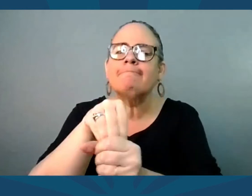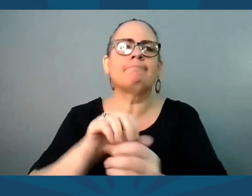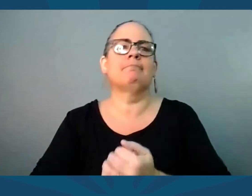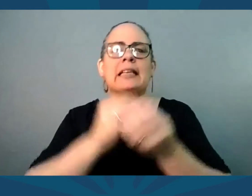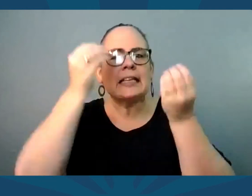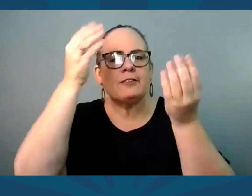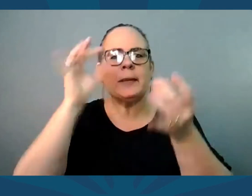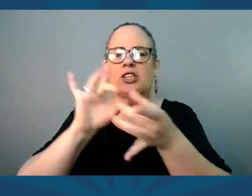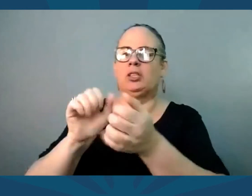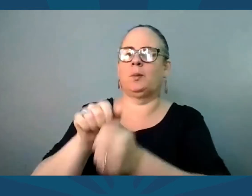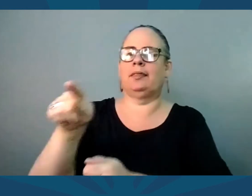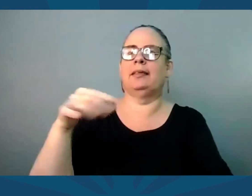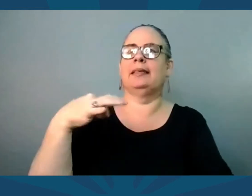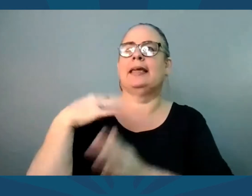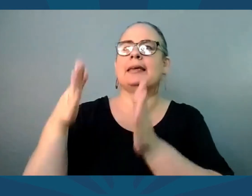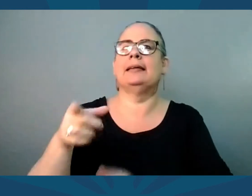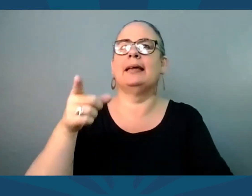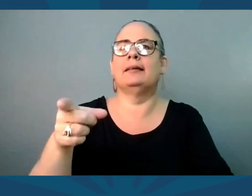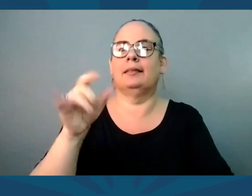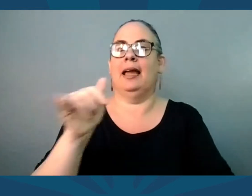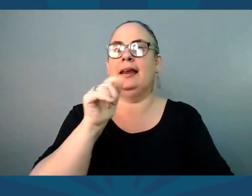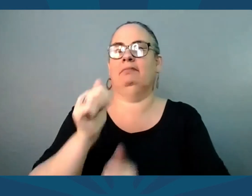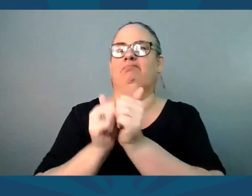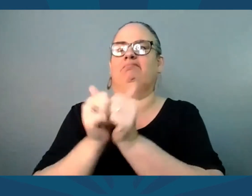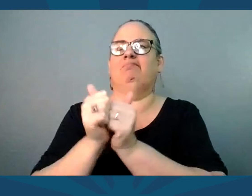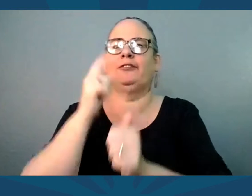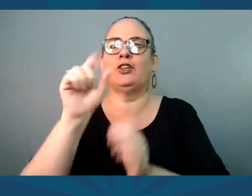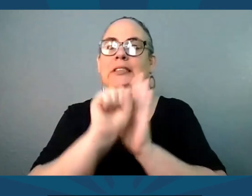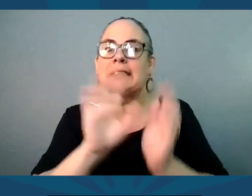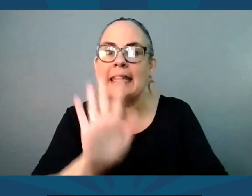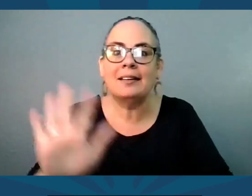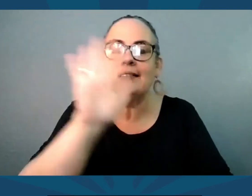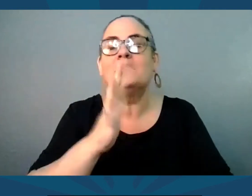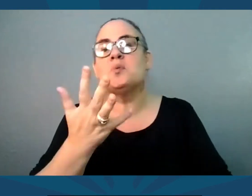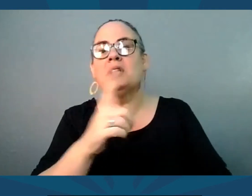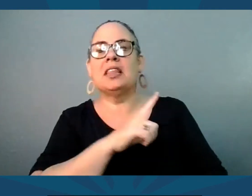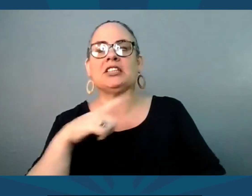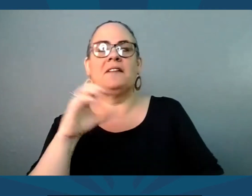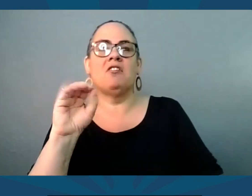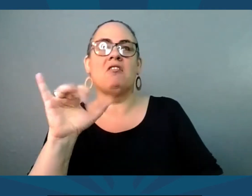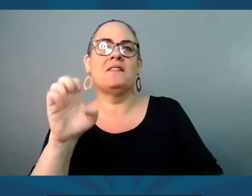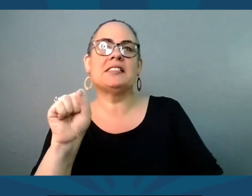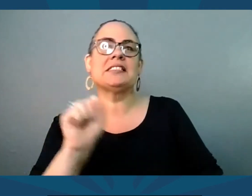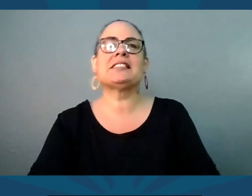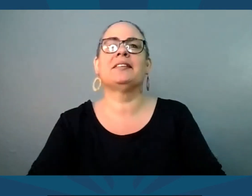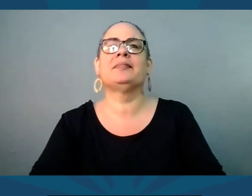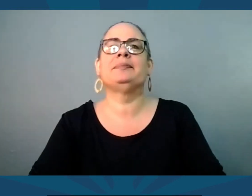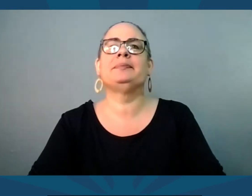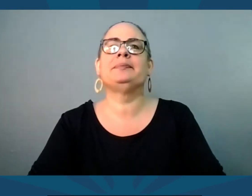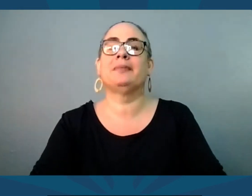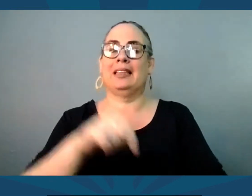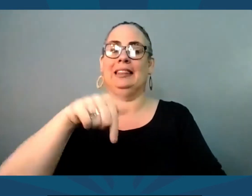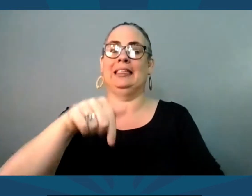including how to participate and information on the candidates that are running for statewide and legislative